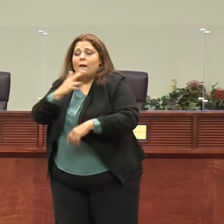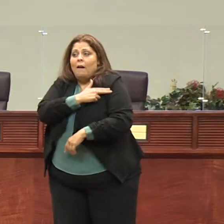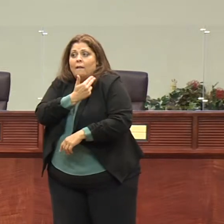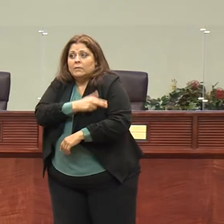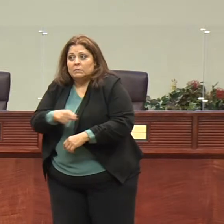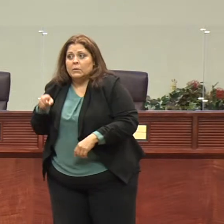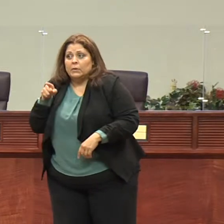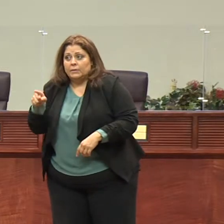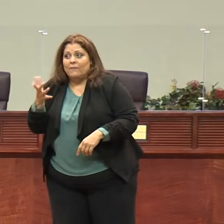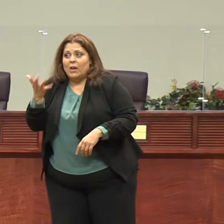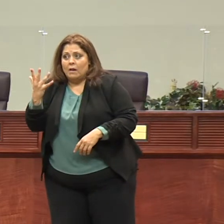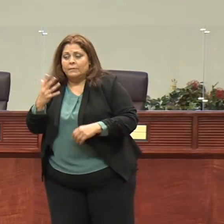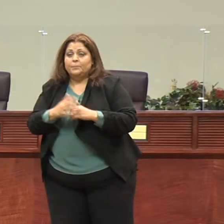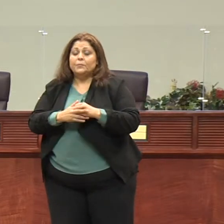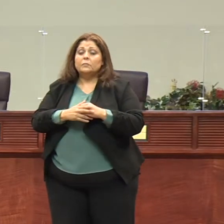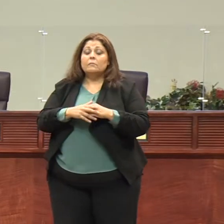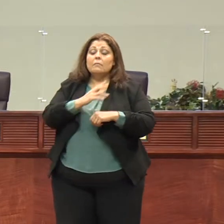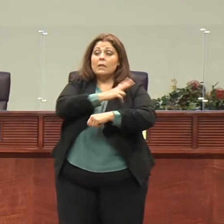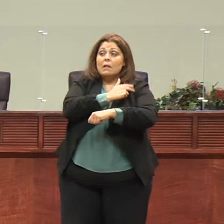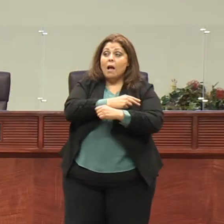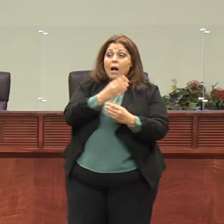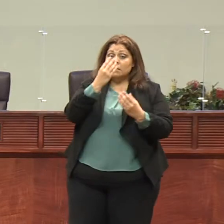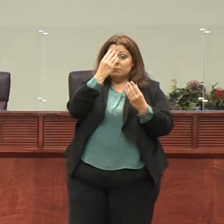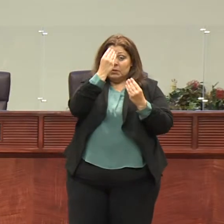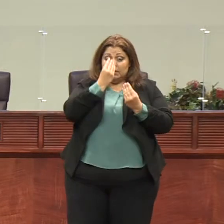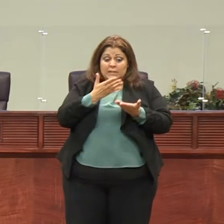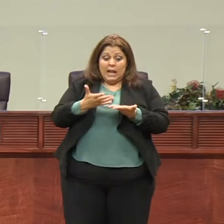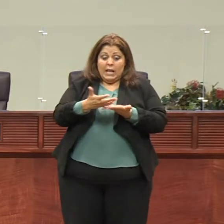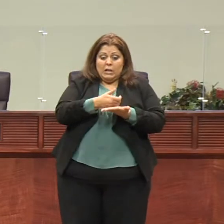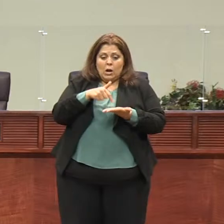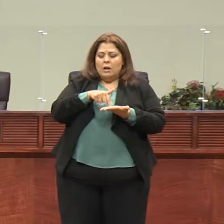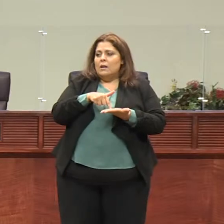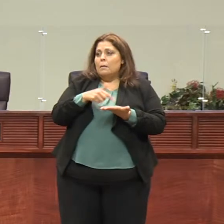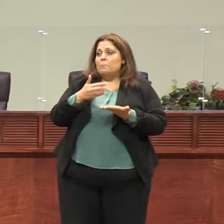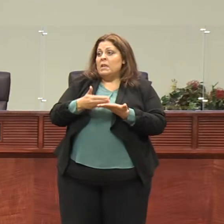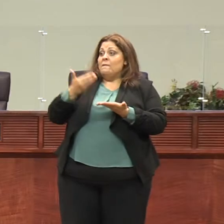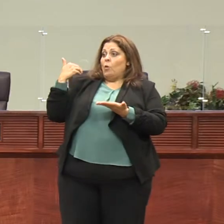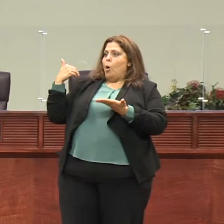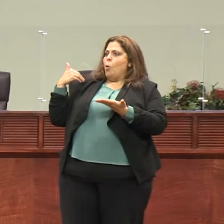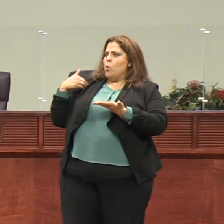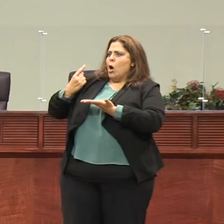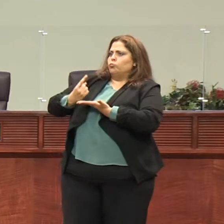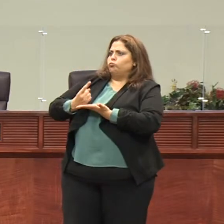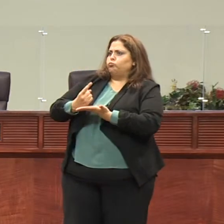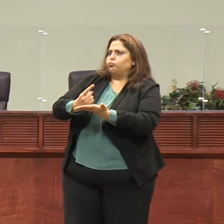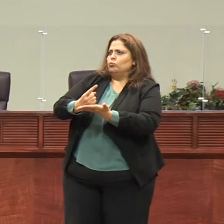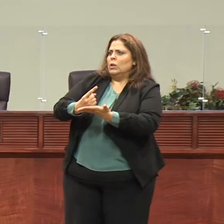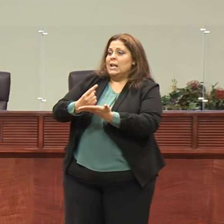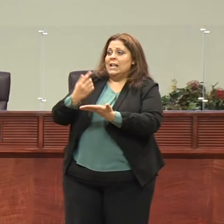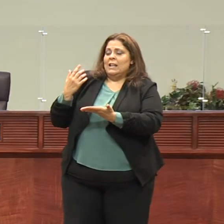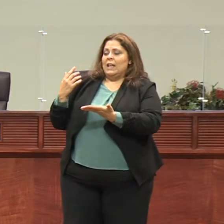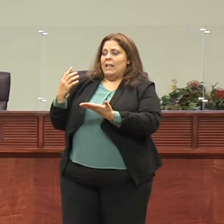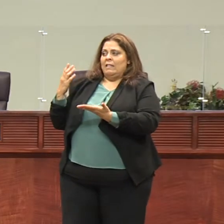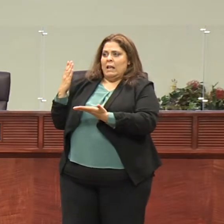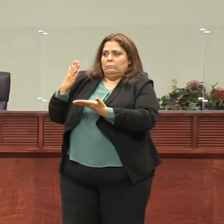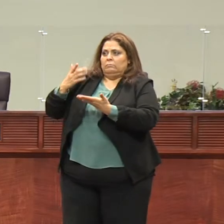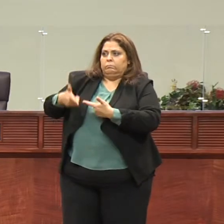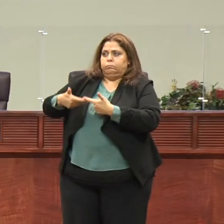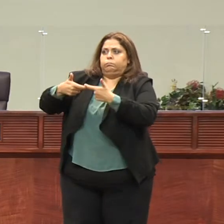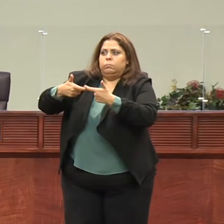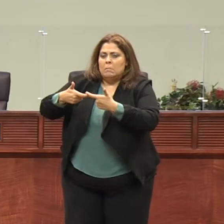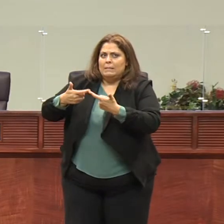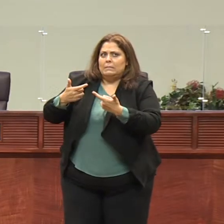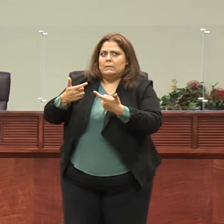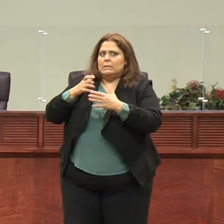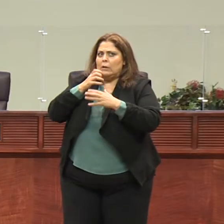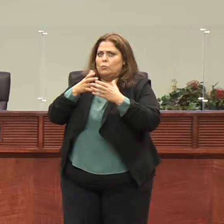way that we did before. We are trying to re-engage in that daily hospitalization data. But